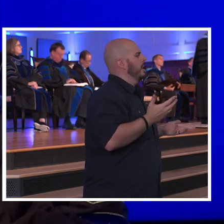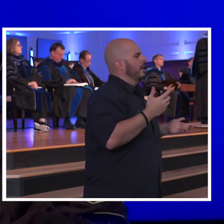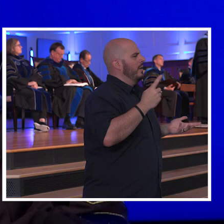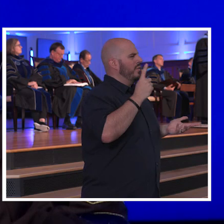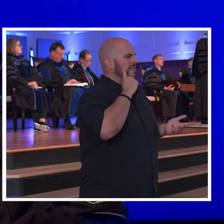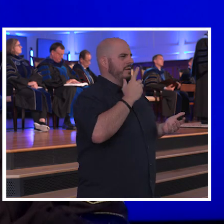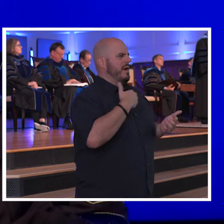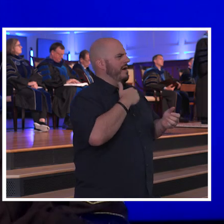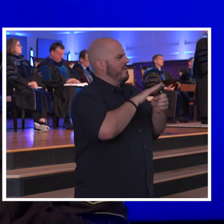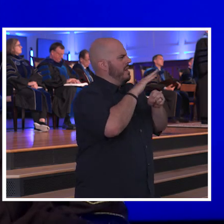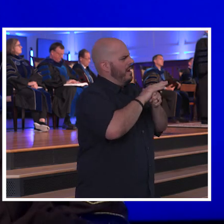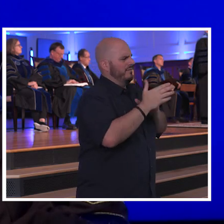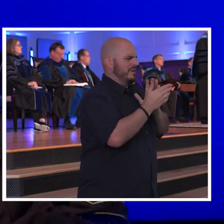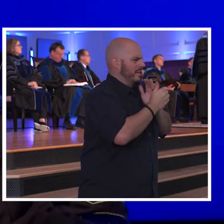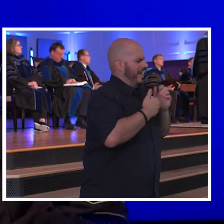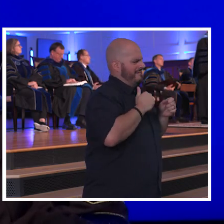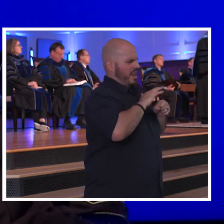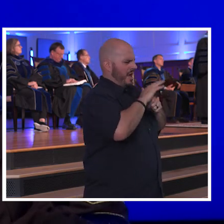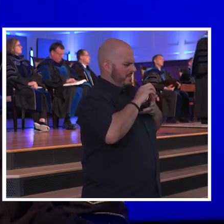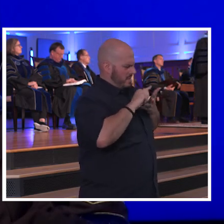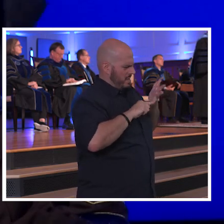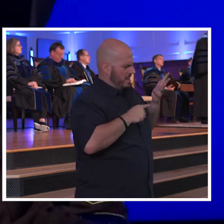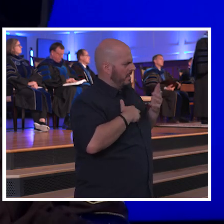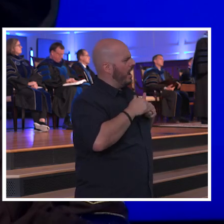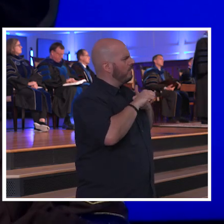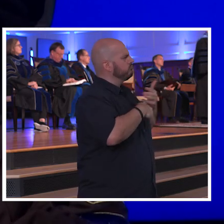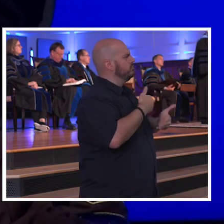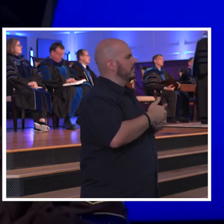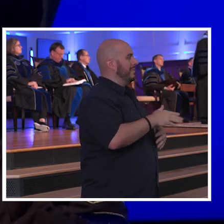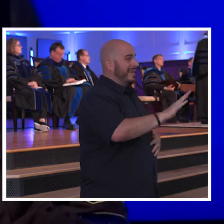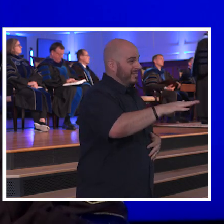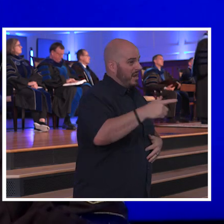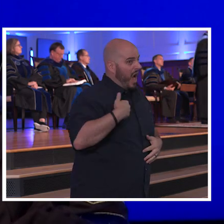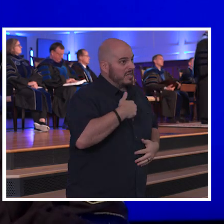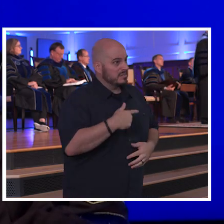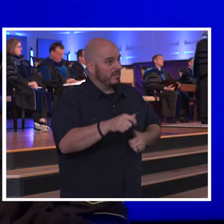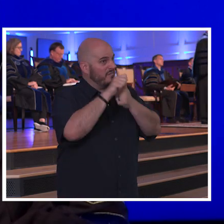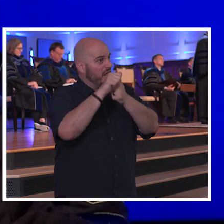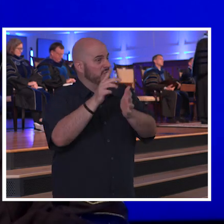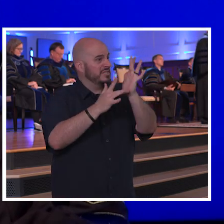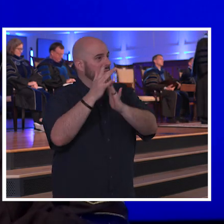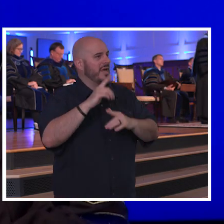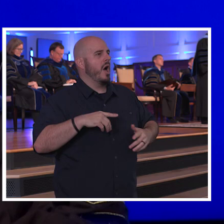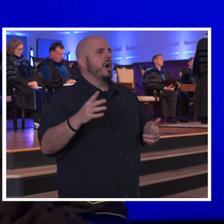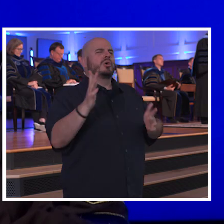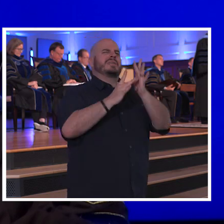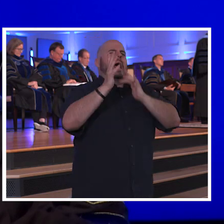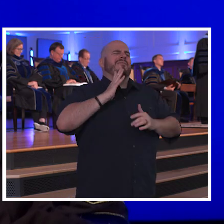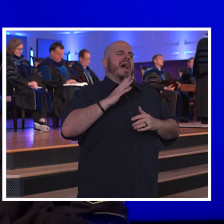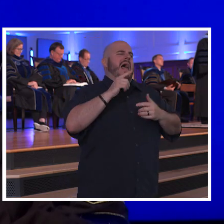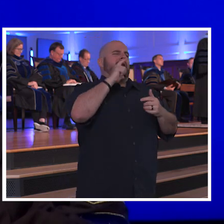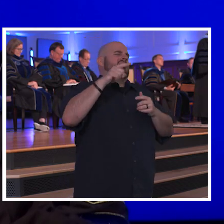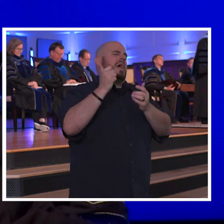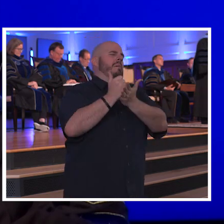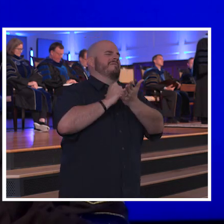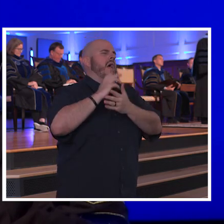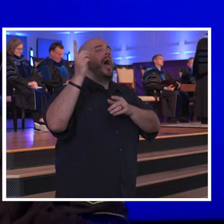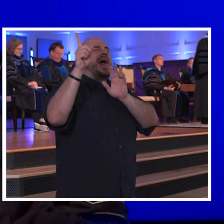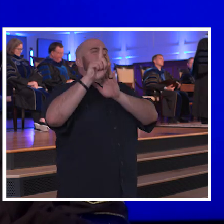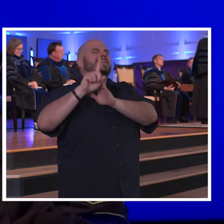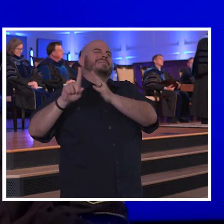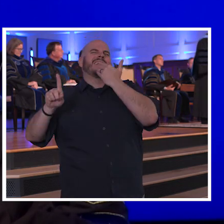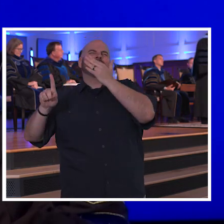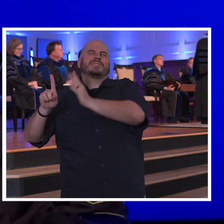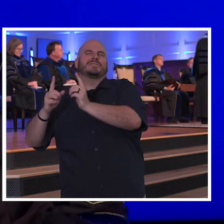and sometimes even as followers of Jesus, we will push Him to the side and try to do things in our own strength and our own